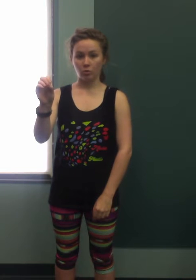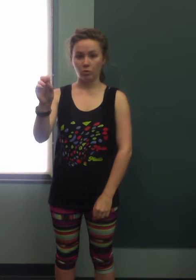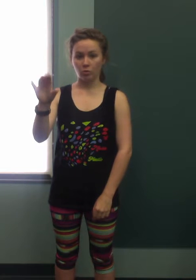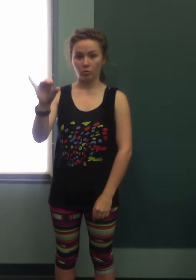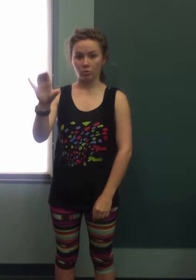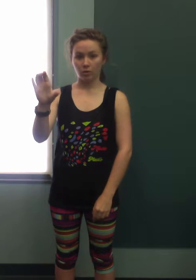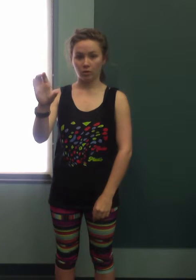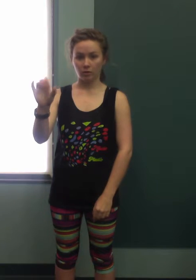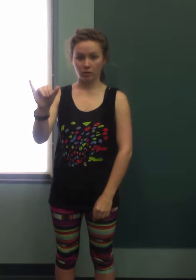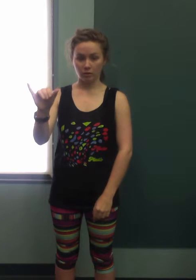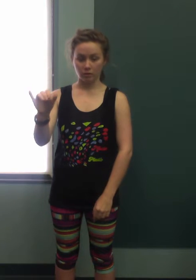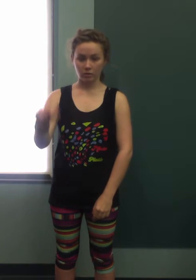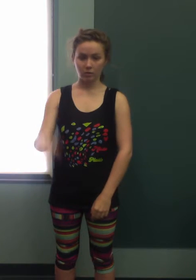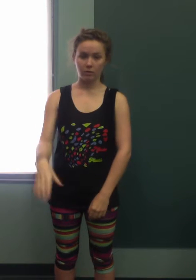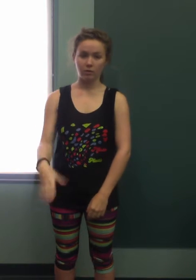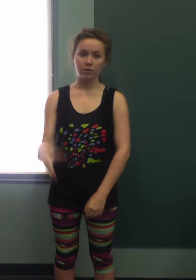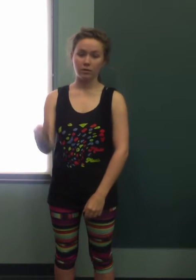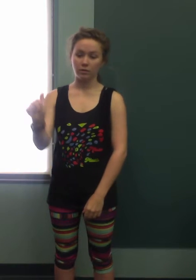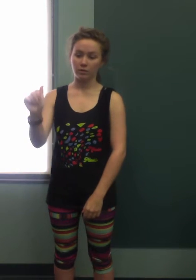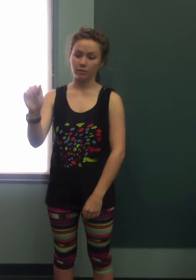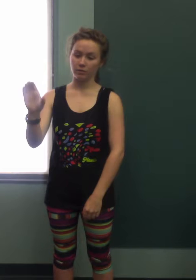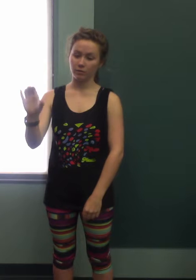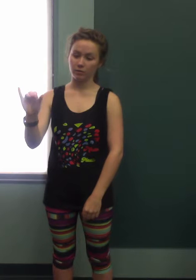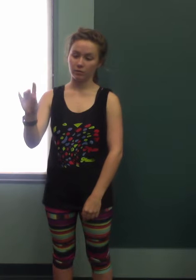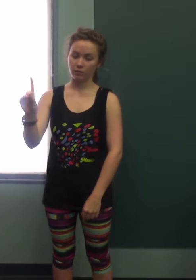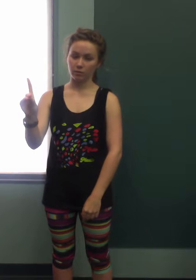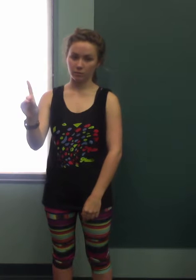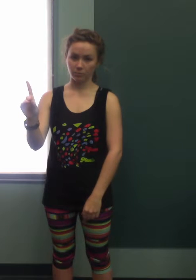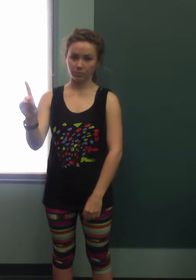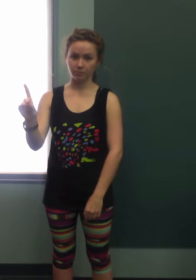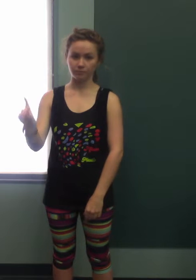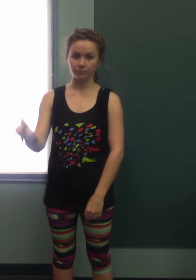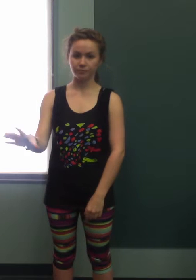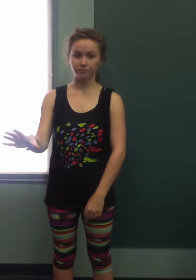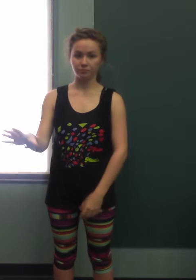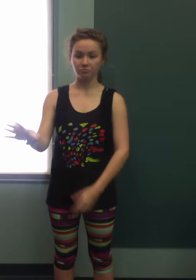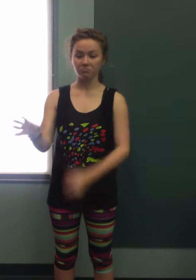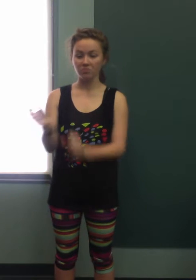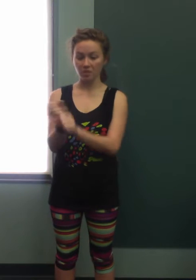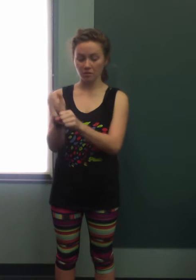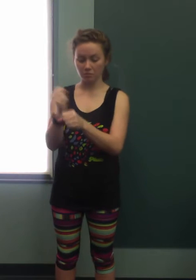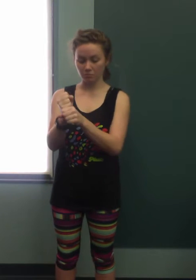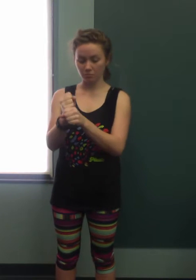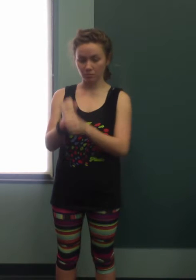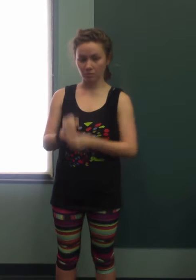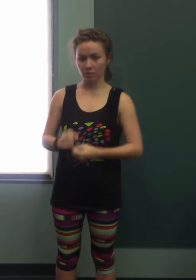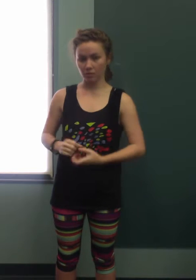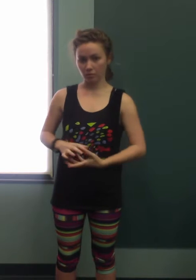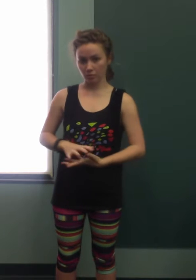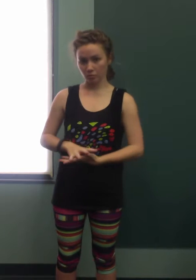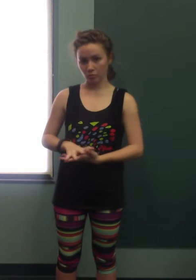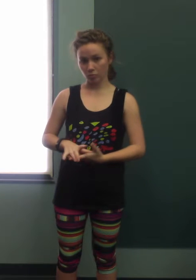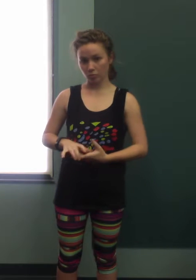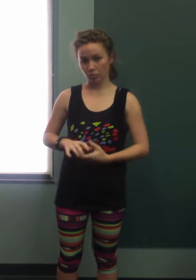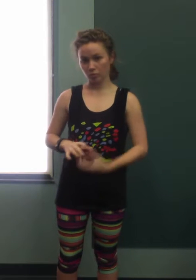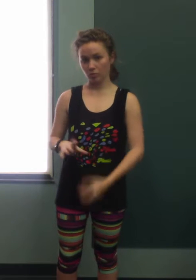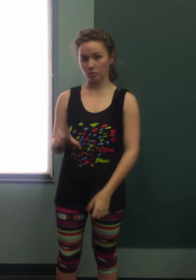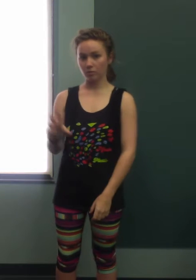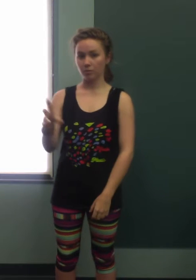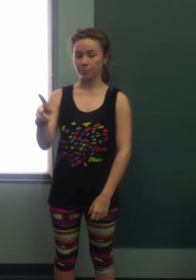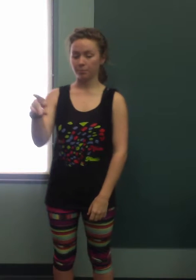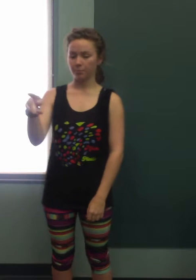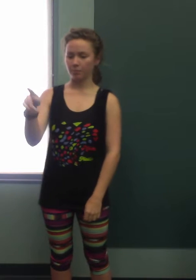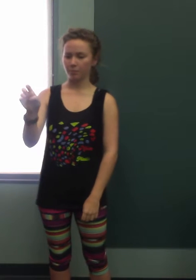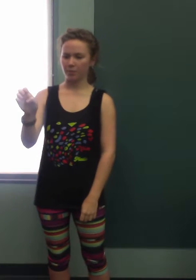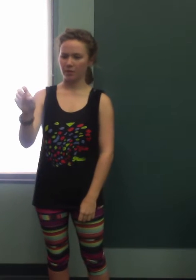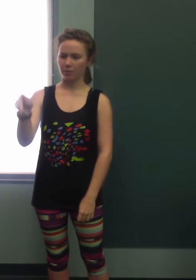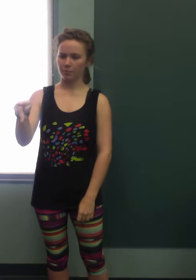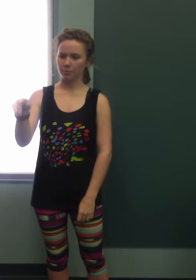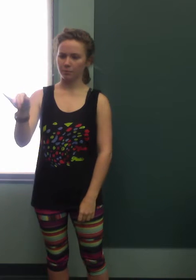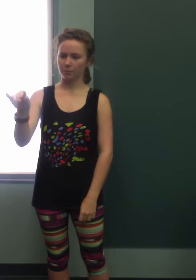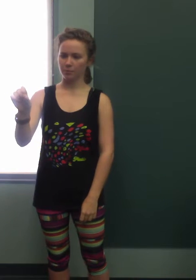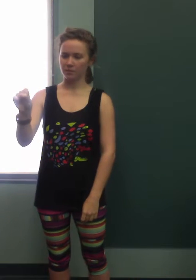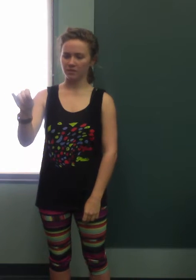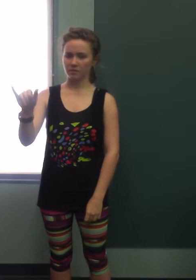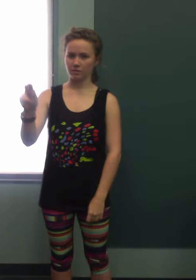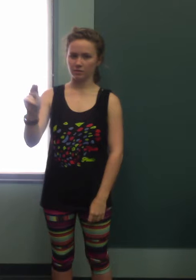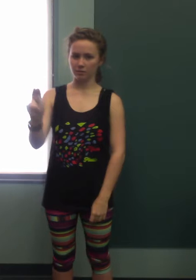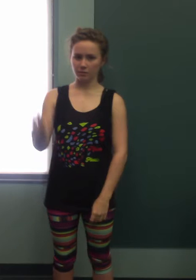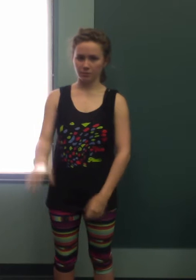isn't to digest the food, it's to create an acidic environment where the other chemical, which is called pepsin, can start to break down